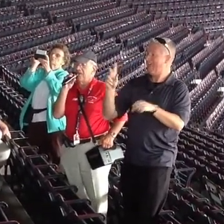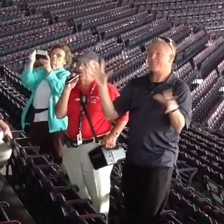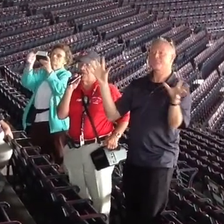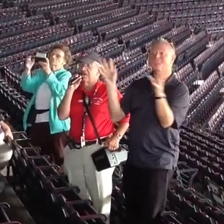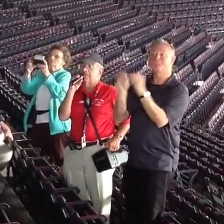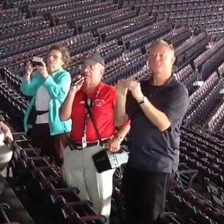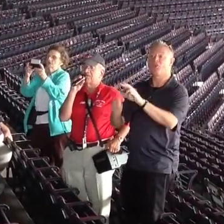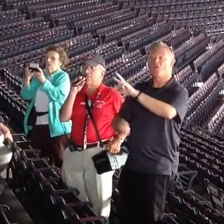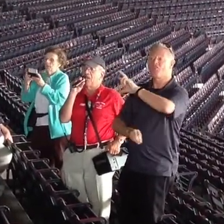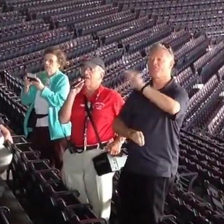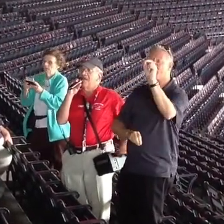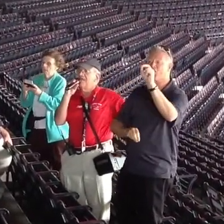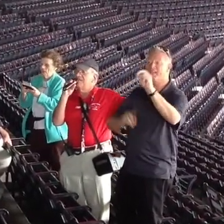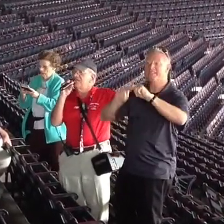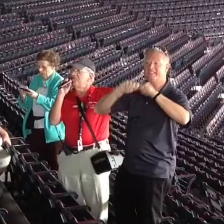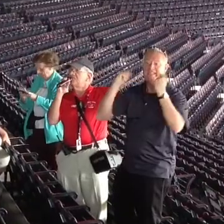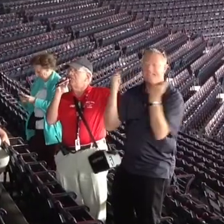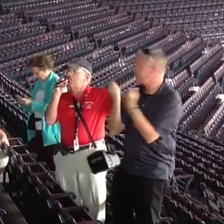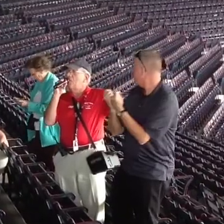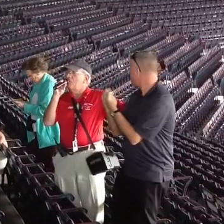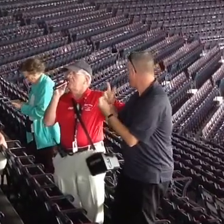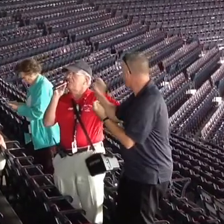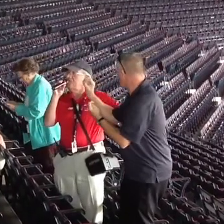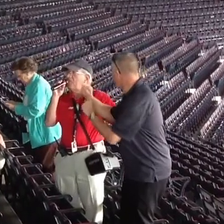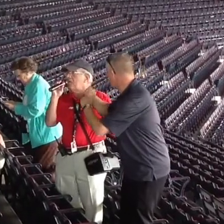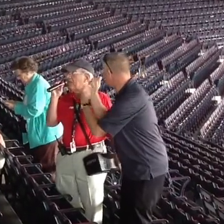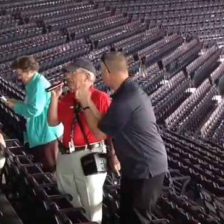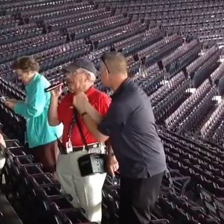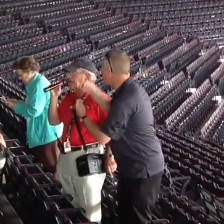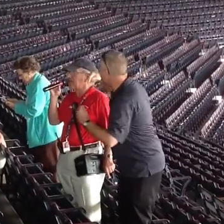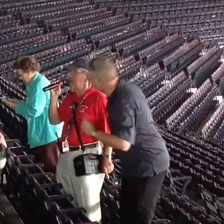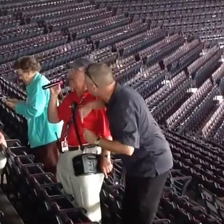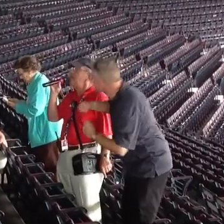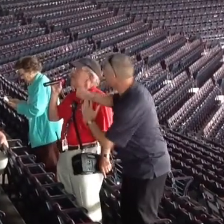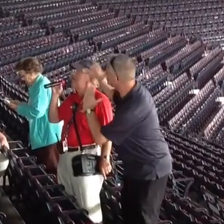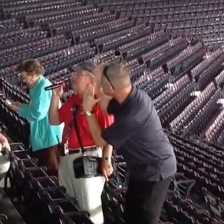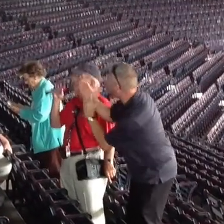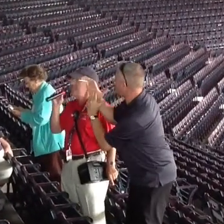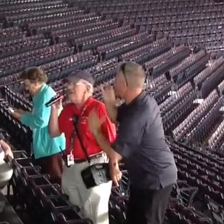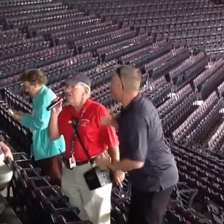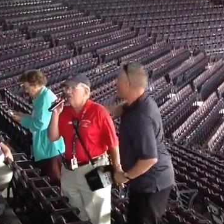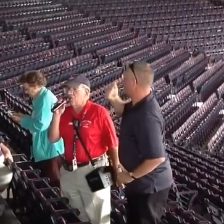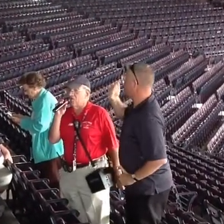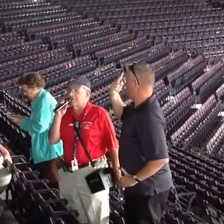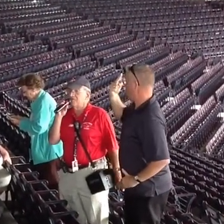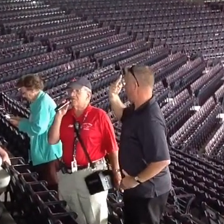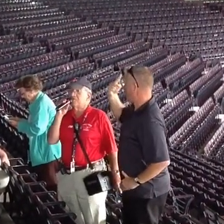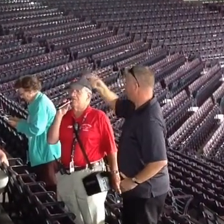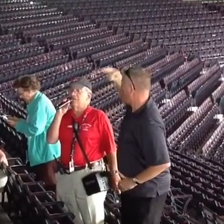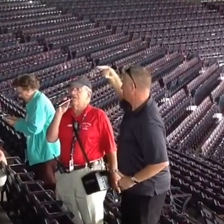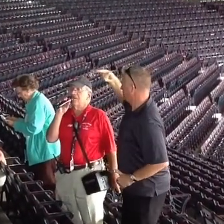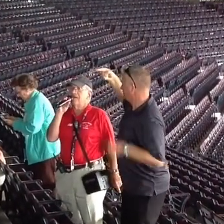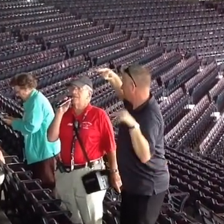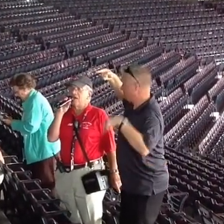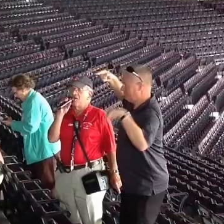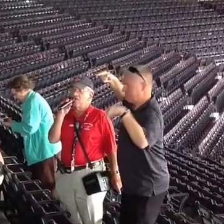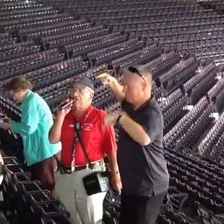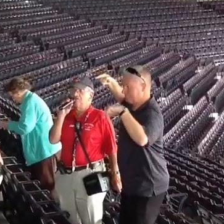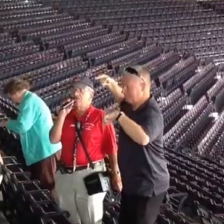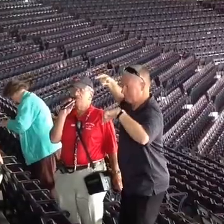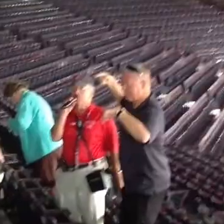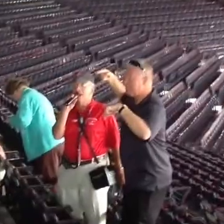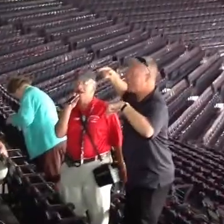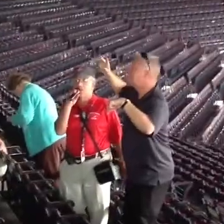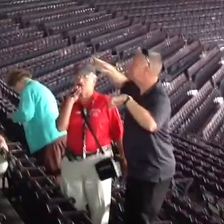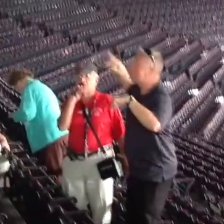in Major League Baseball. This is the oldest ballpark. The second oldest is out